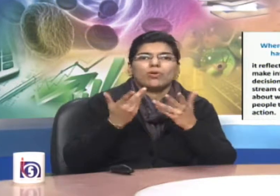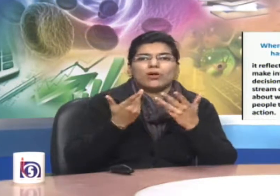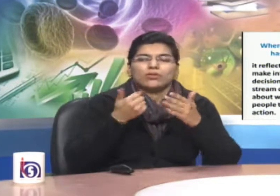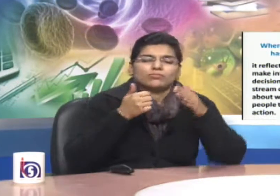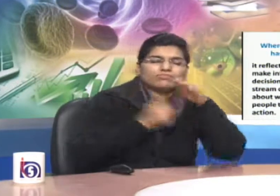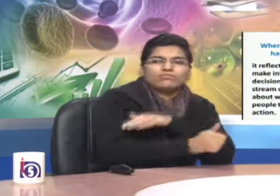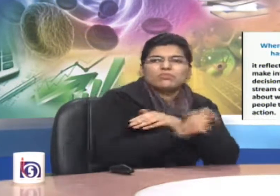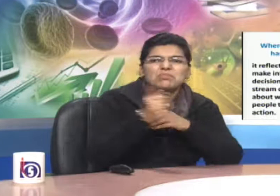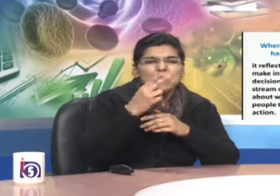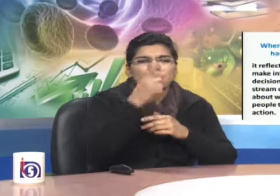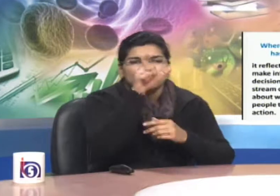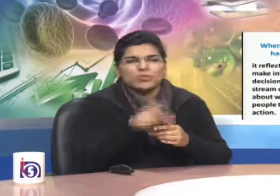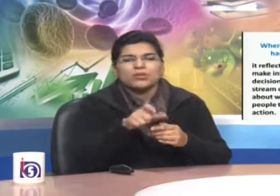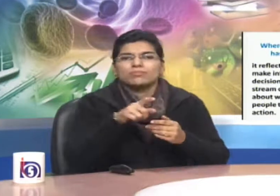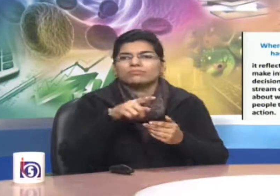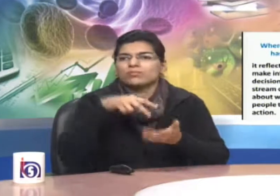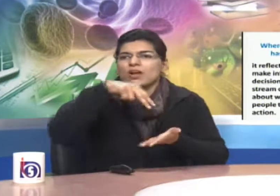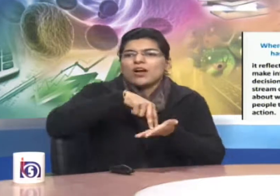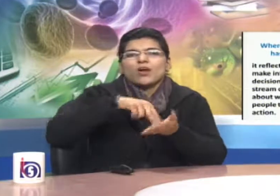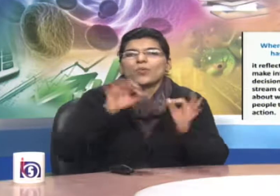to use their voice to take the action.